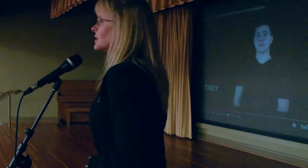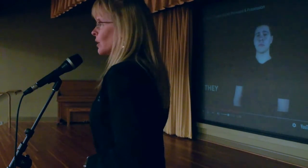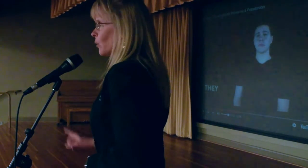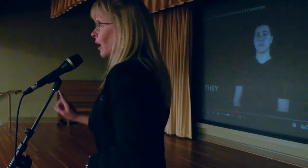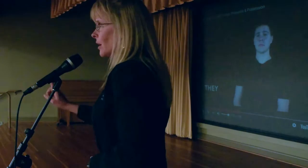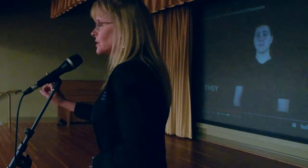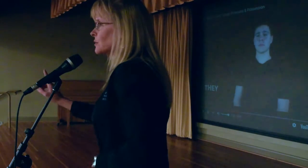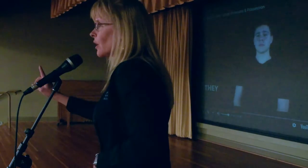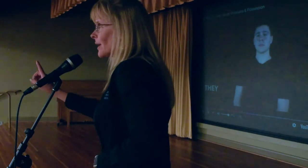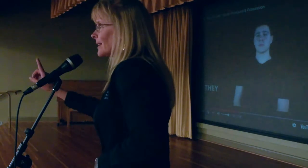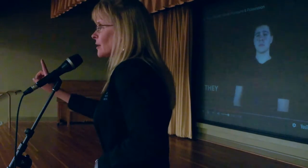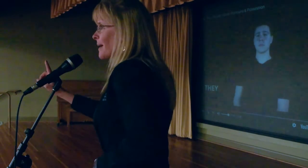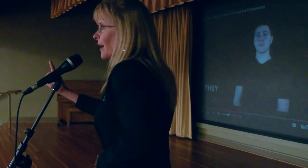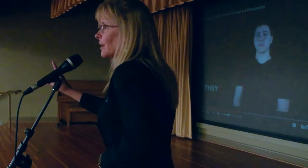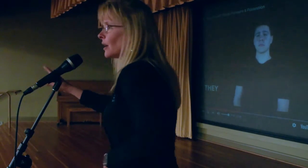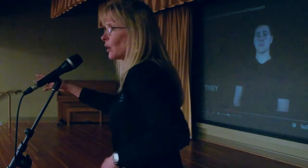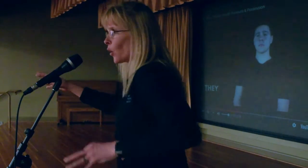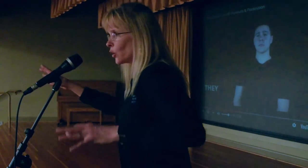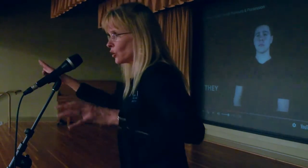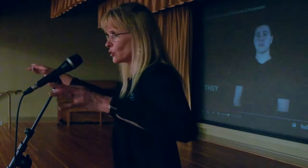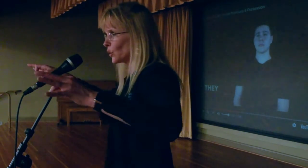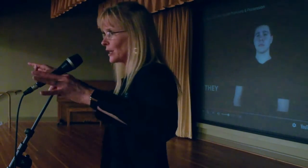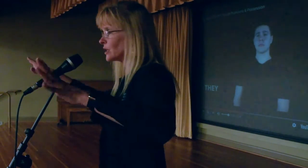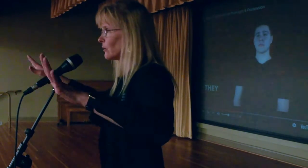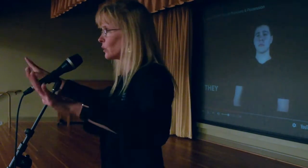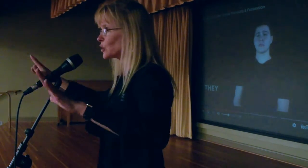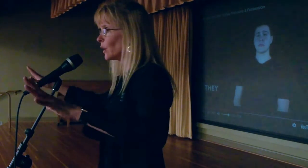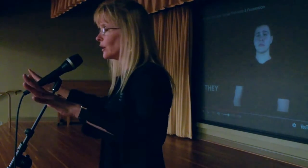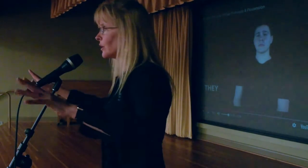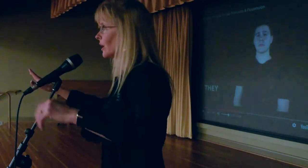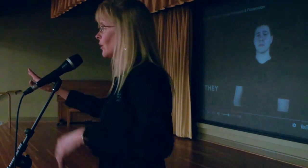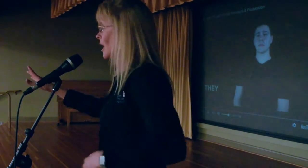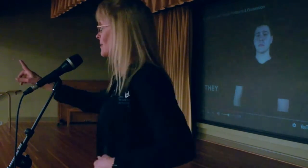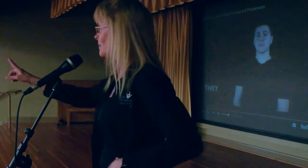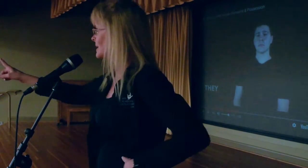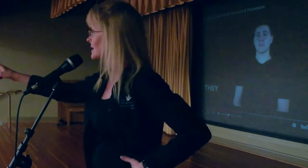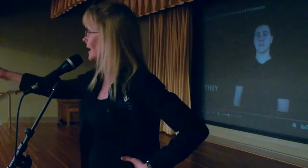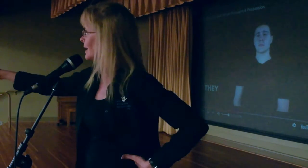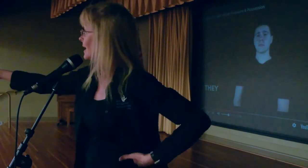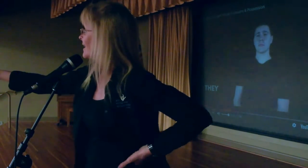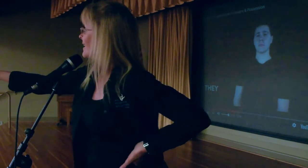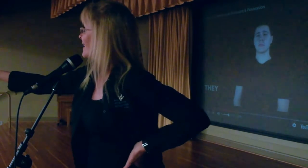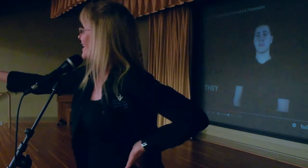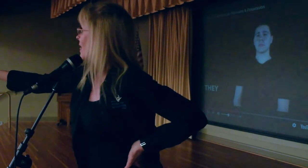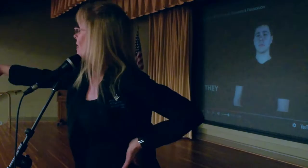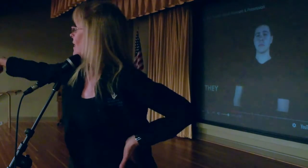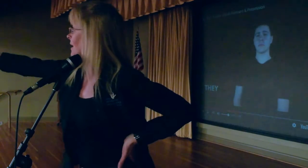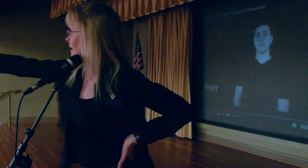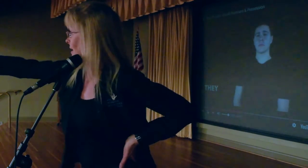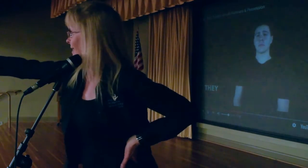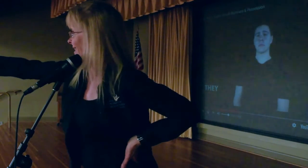So we're also talking about your direction of which way you go. I might be saying